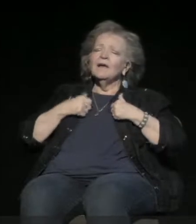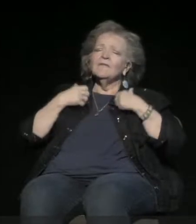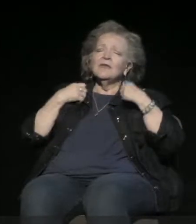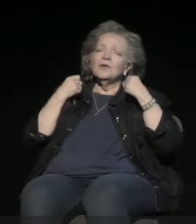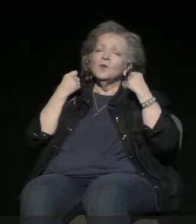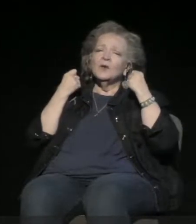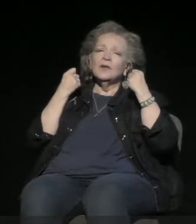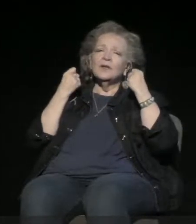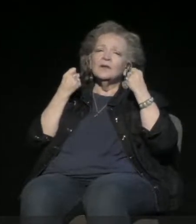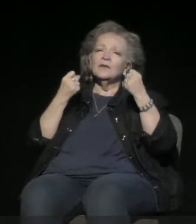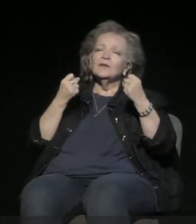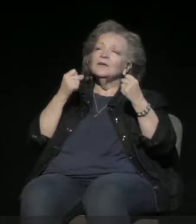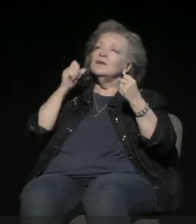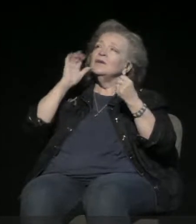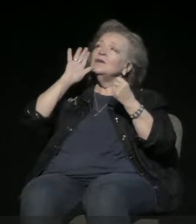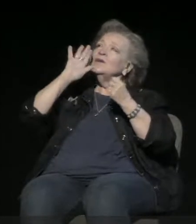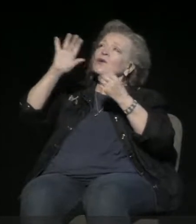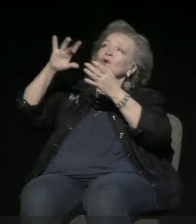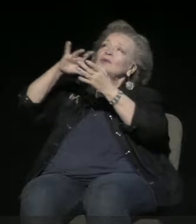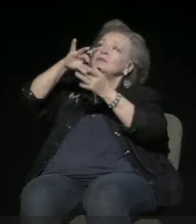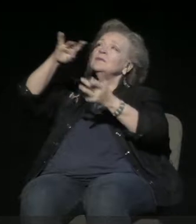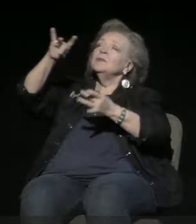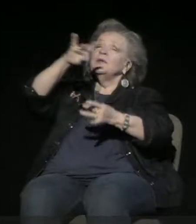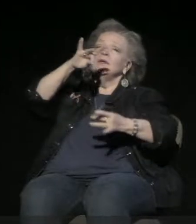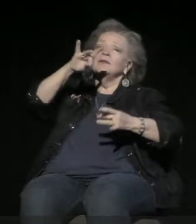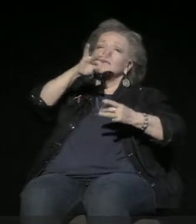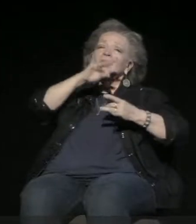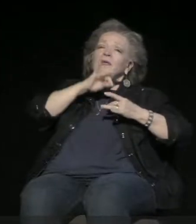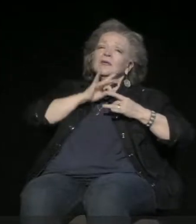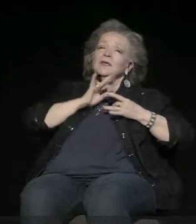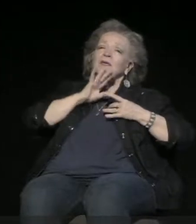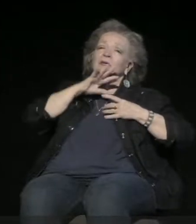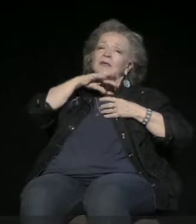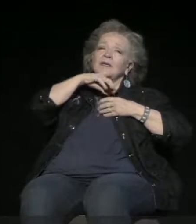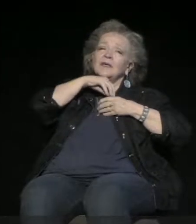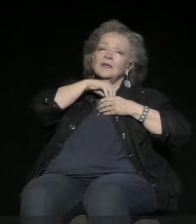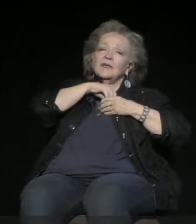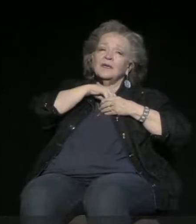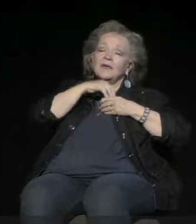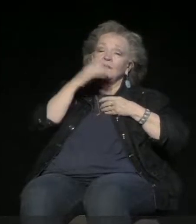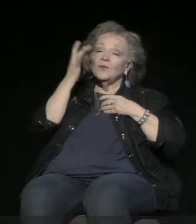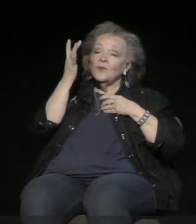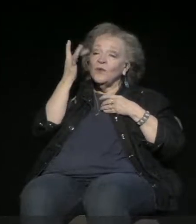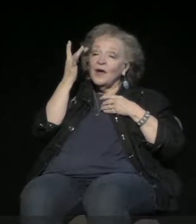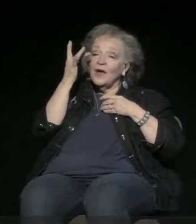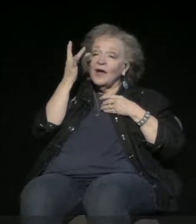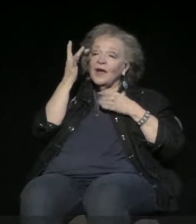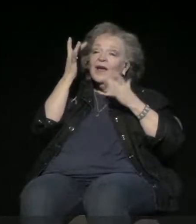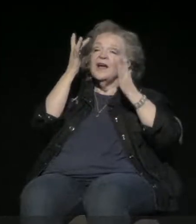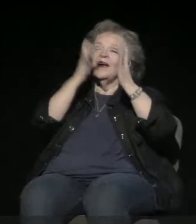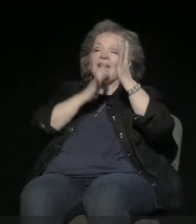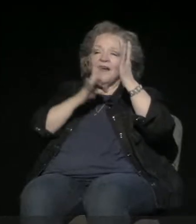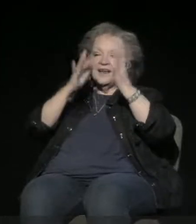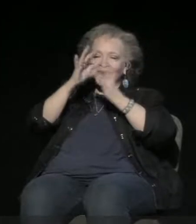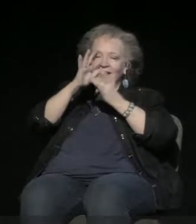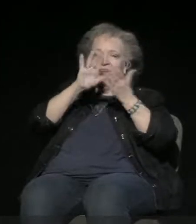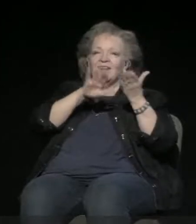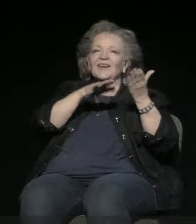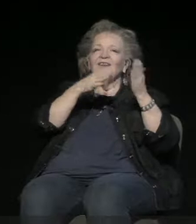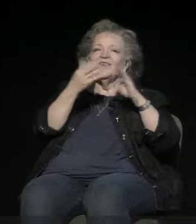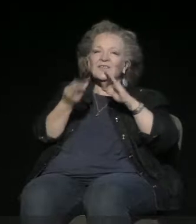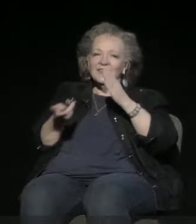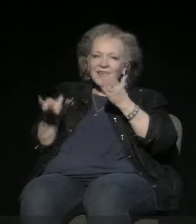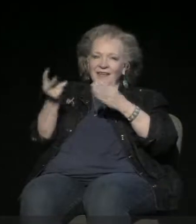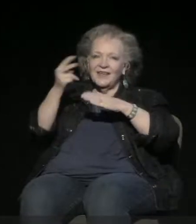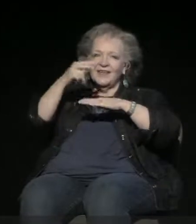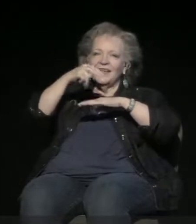alive and well Your spirit is within me Because you died and